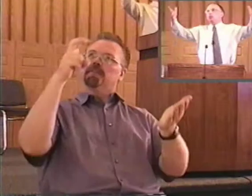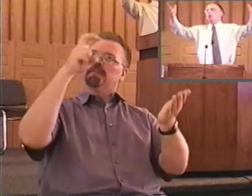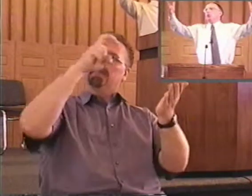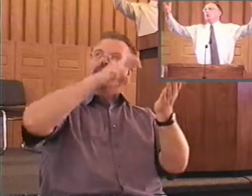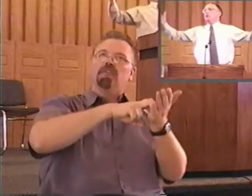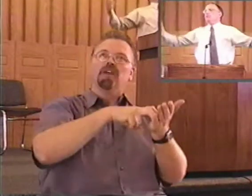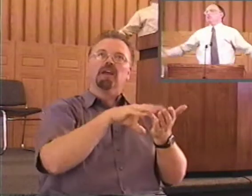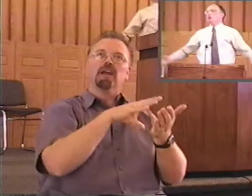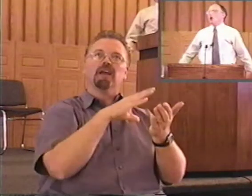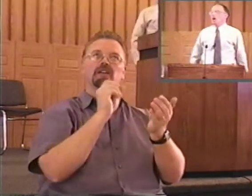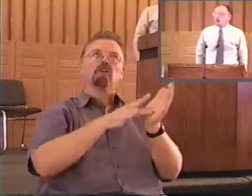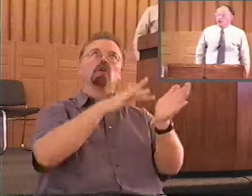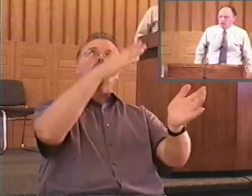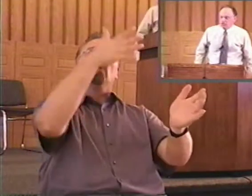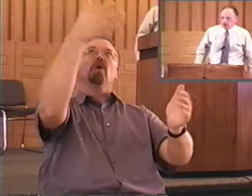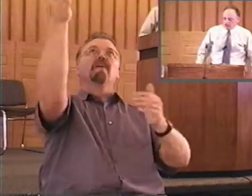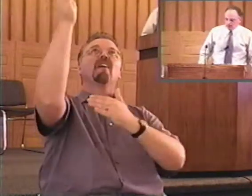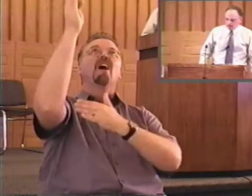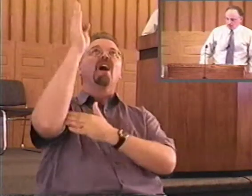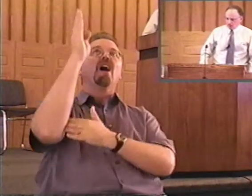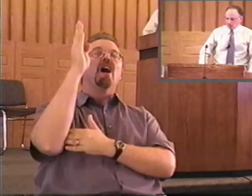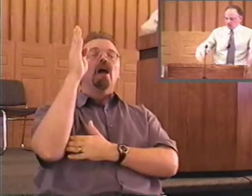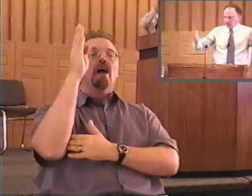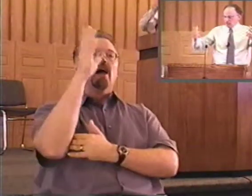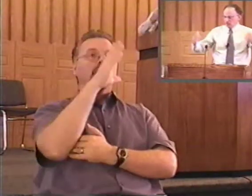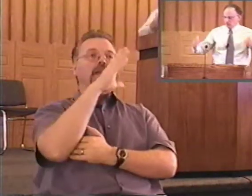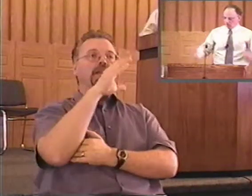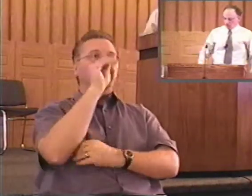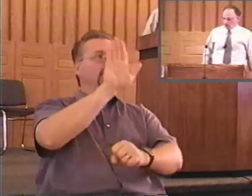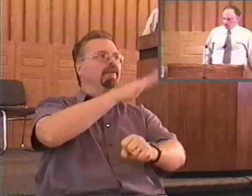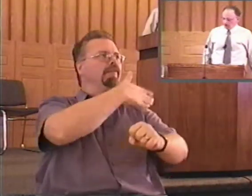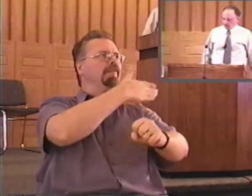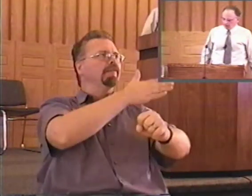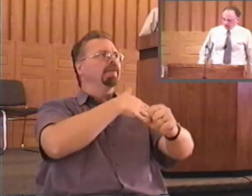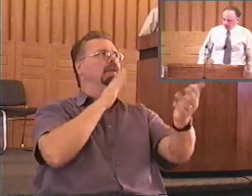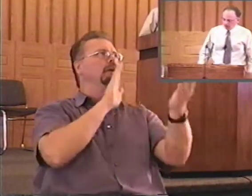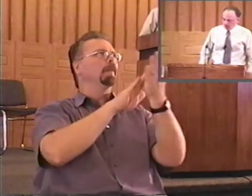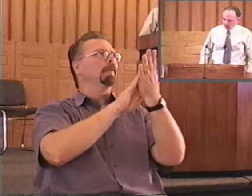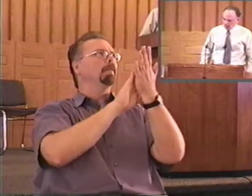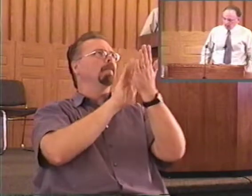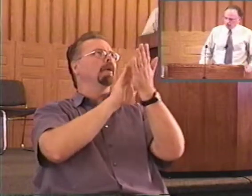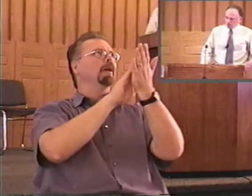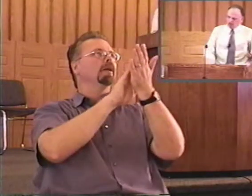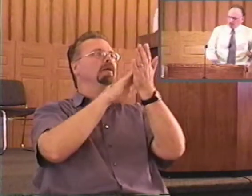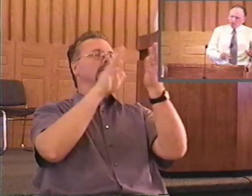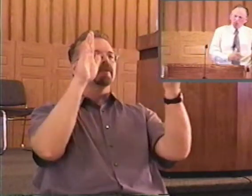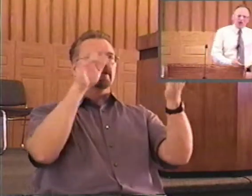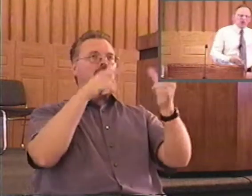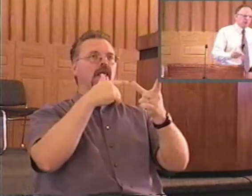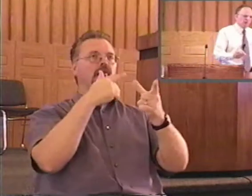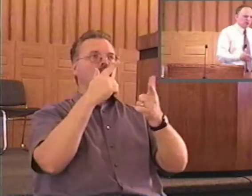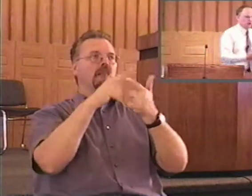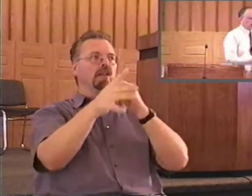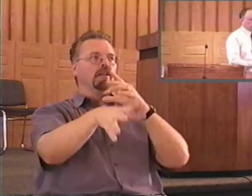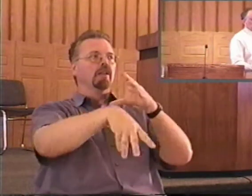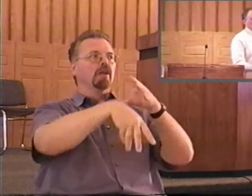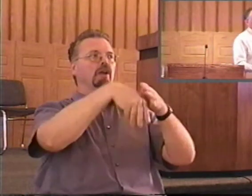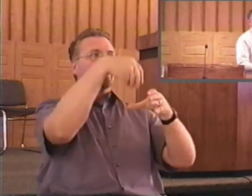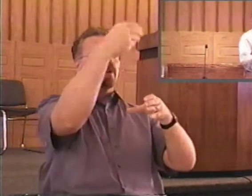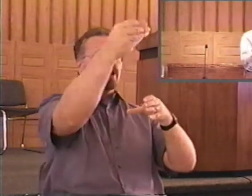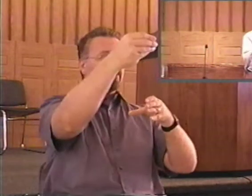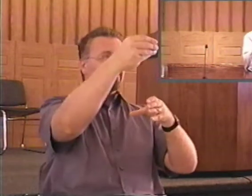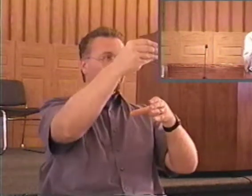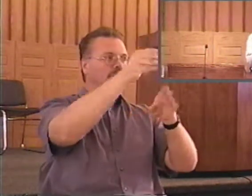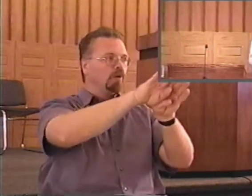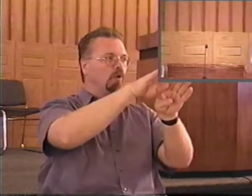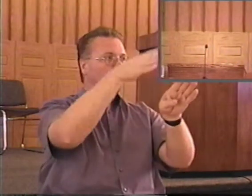about the glory of God. They sing his praises. And then we go out the